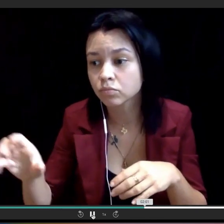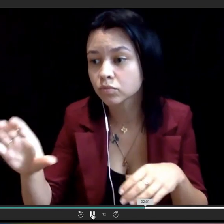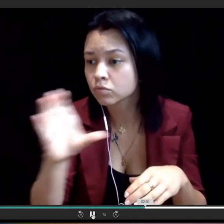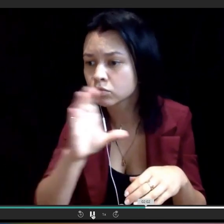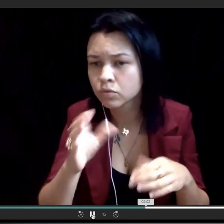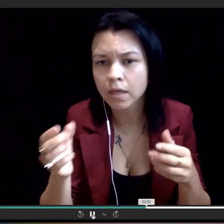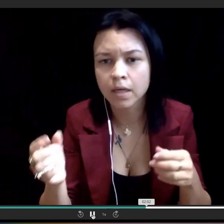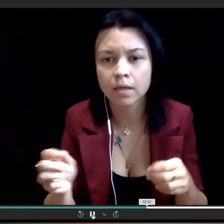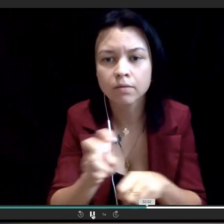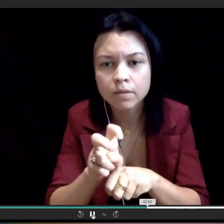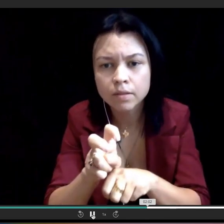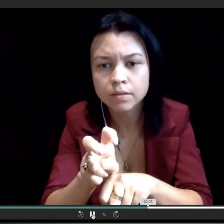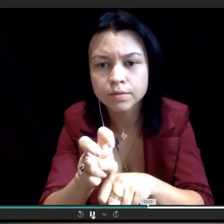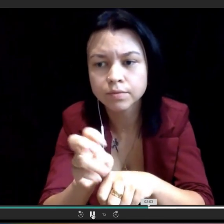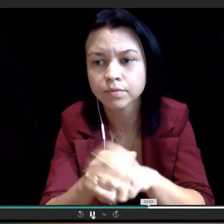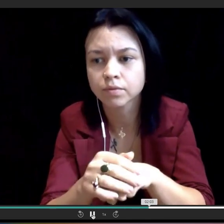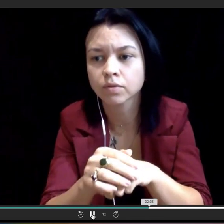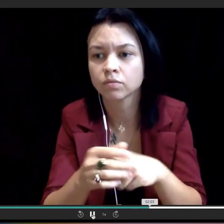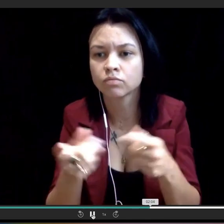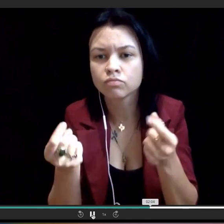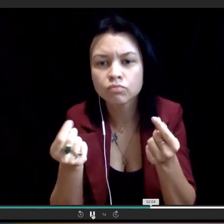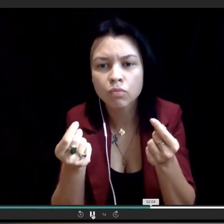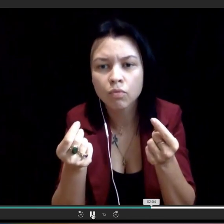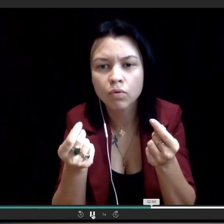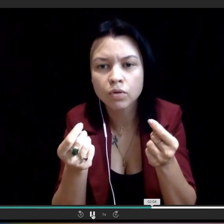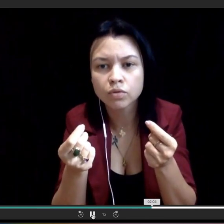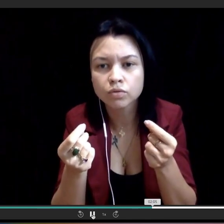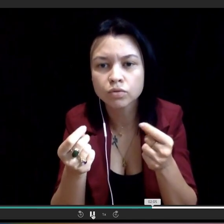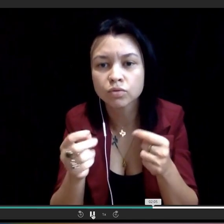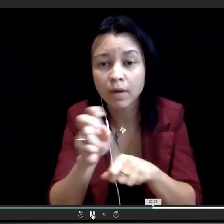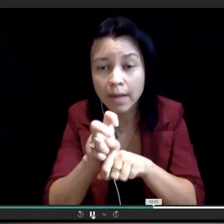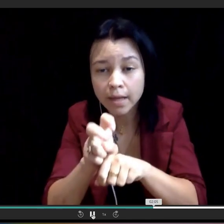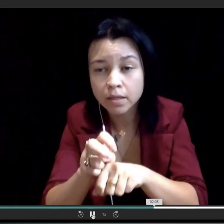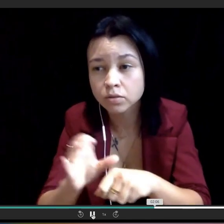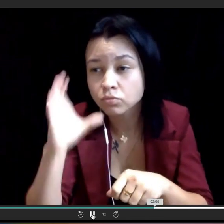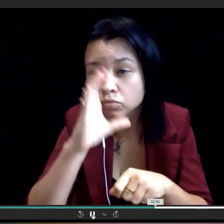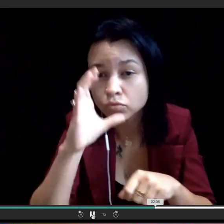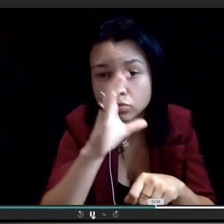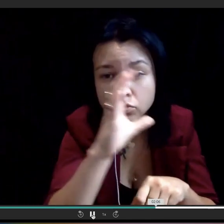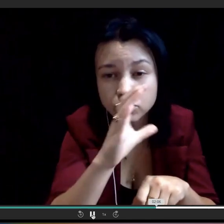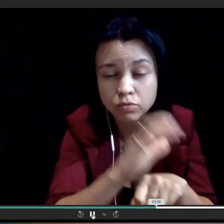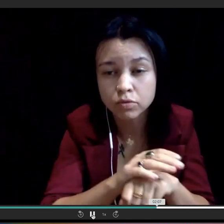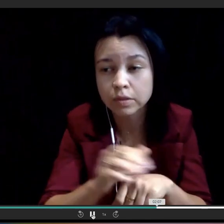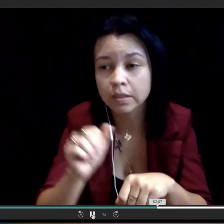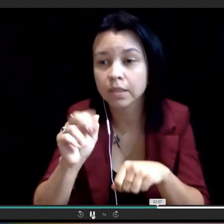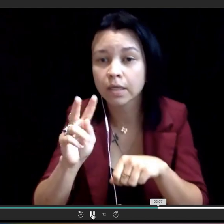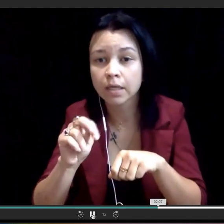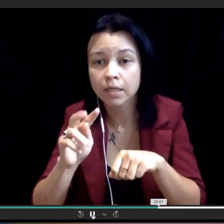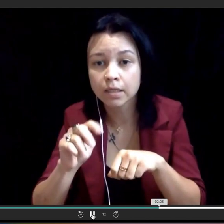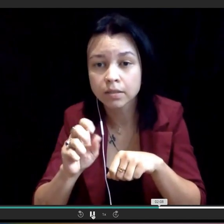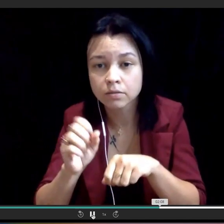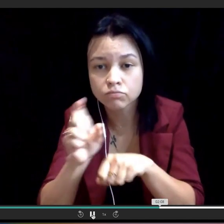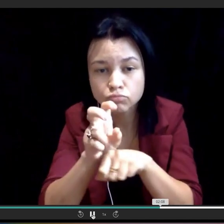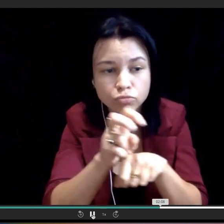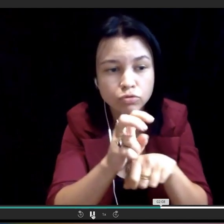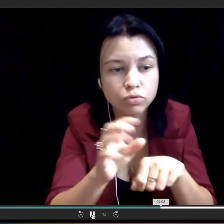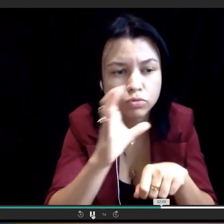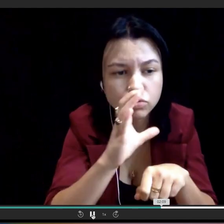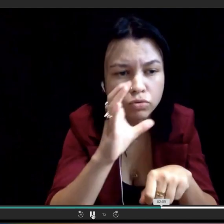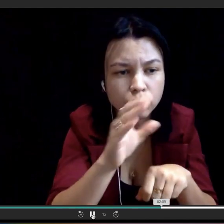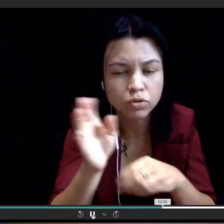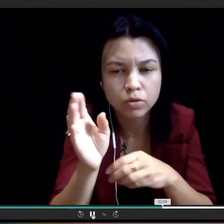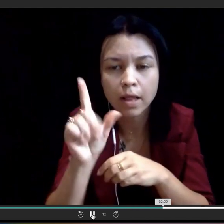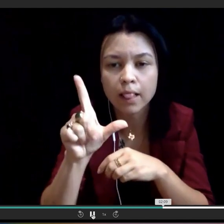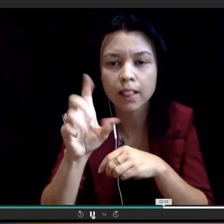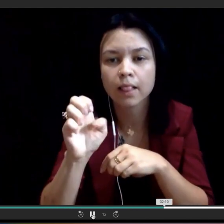walk along. In the tropics, those are found. What they're actually doing is that they are building fungus gardens. There